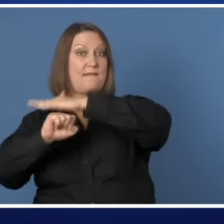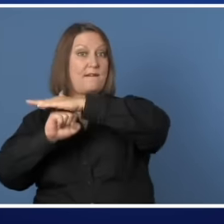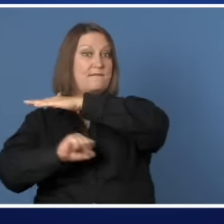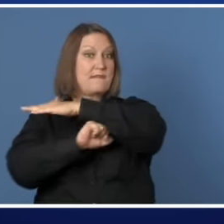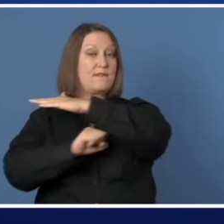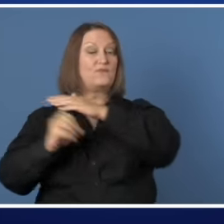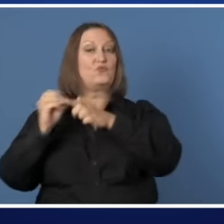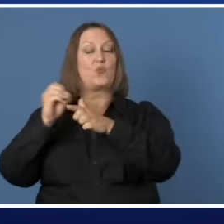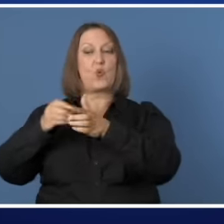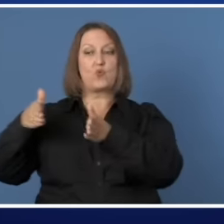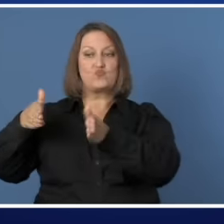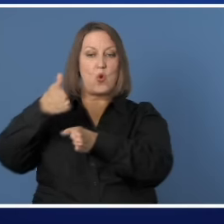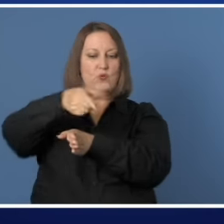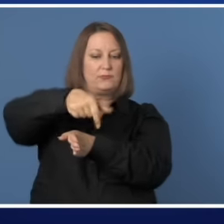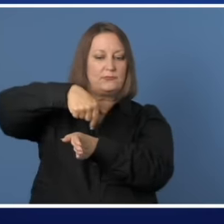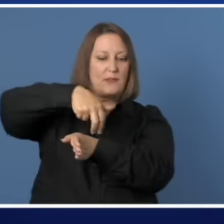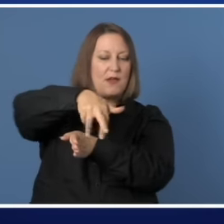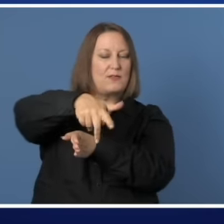sidewalks.